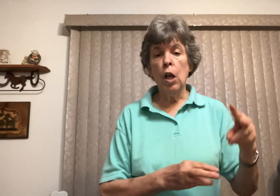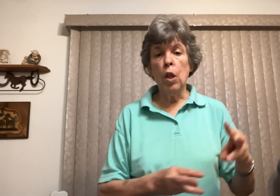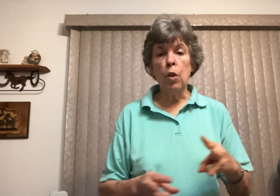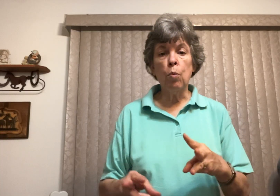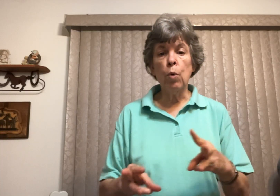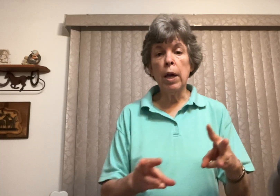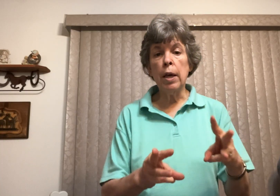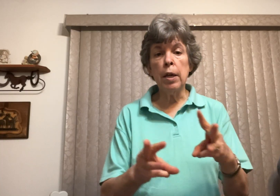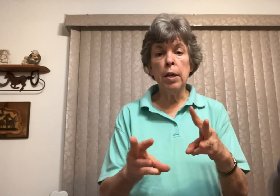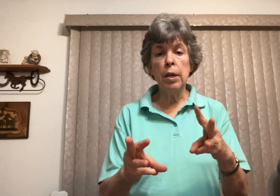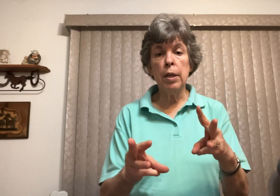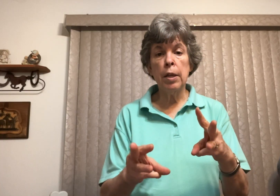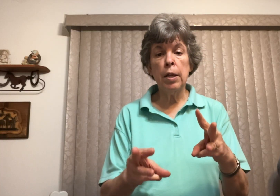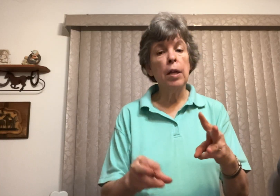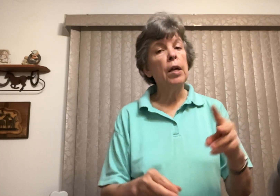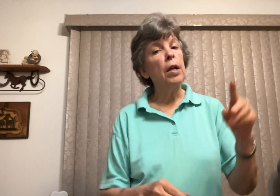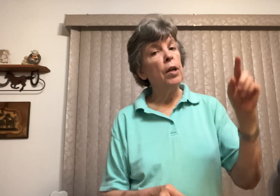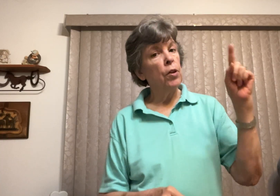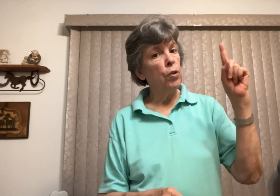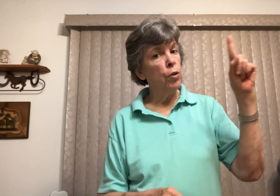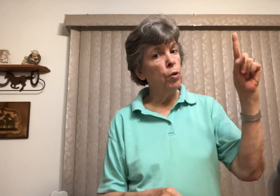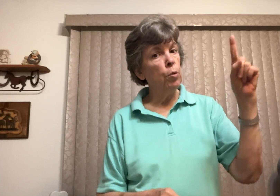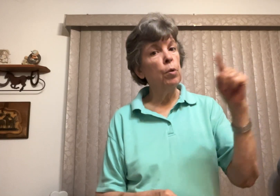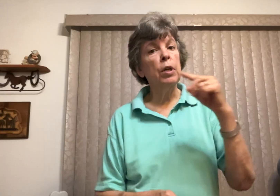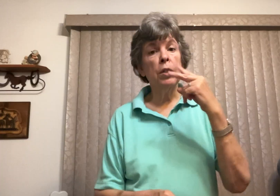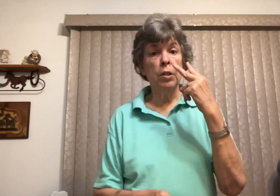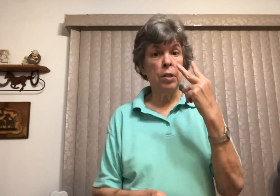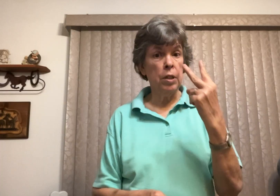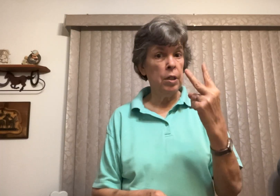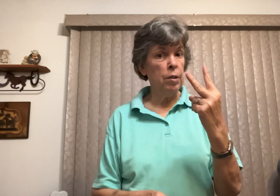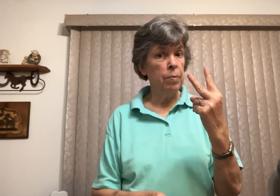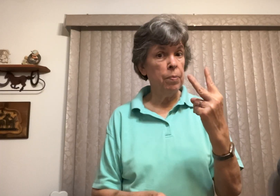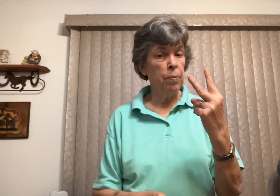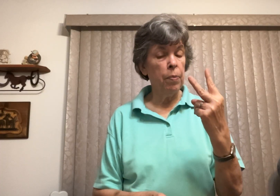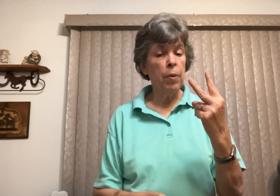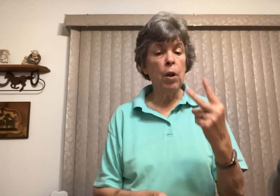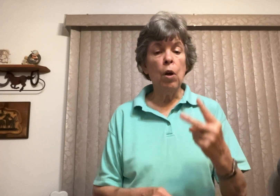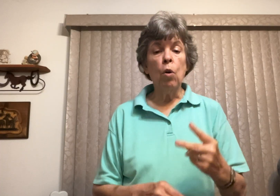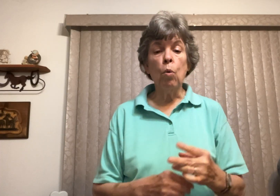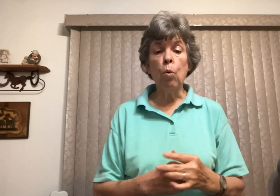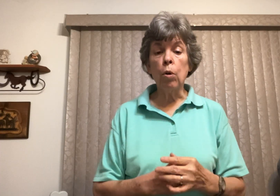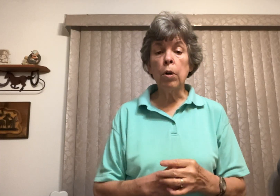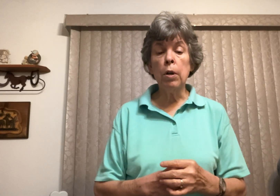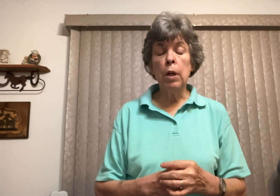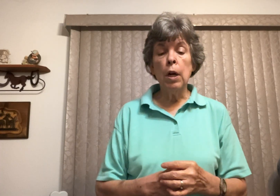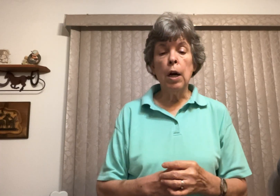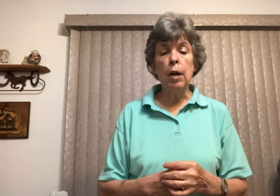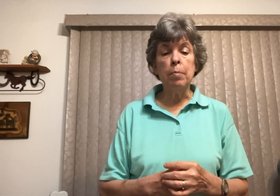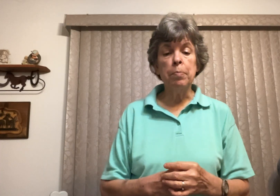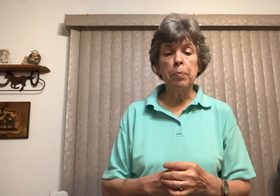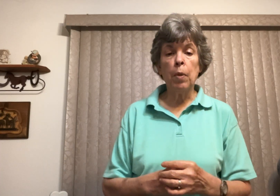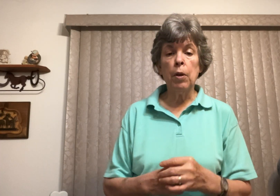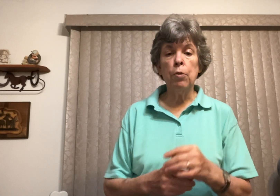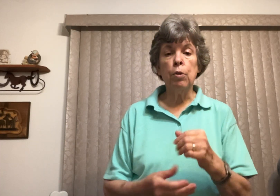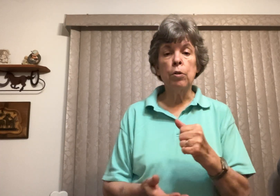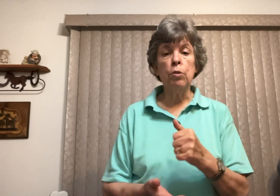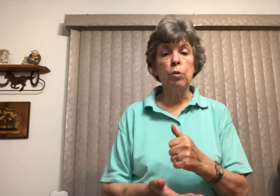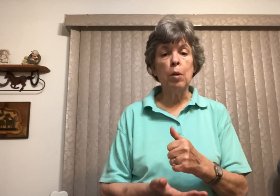the way you see. Or you could do something